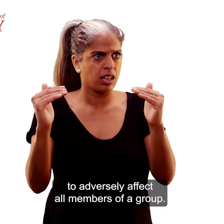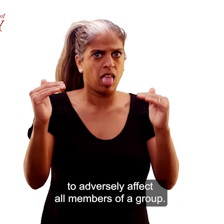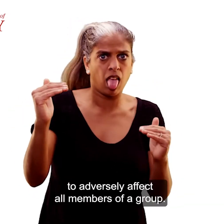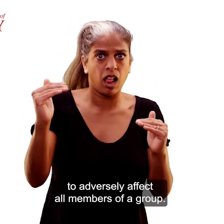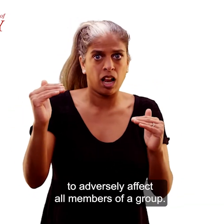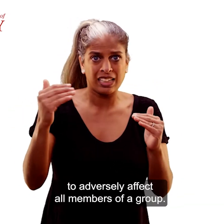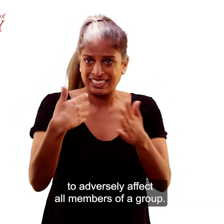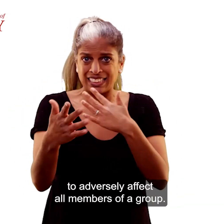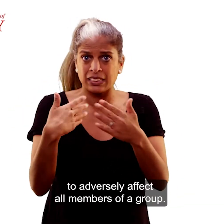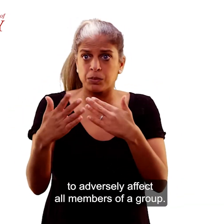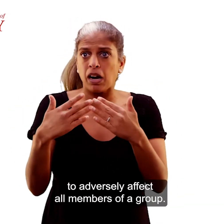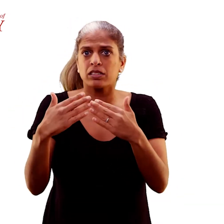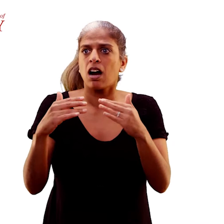all members of a group.